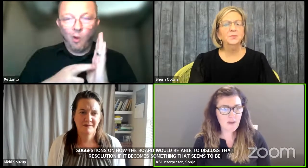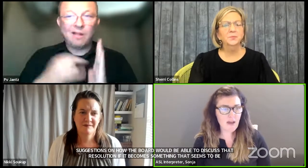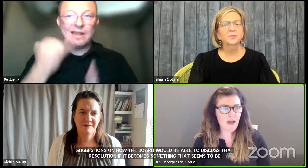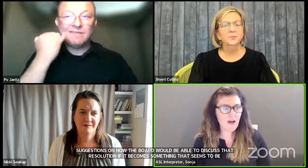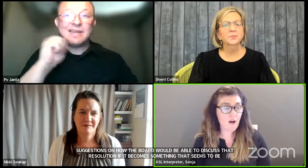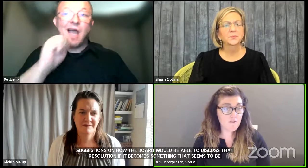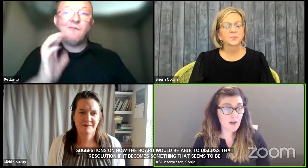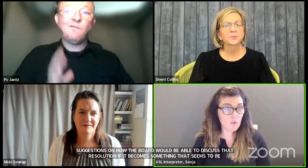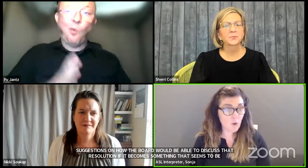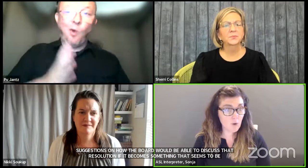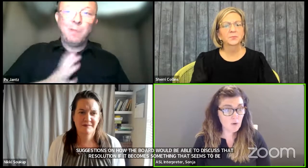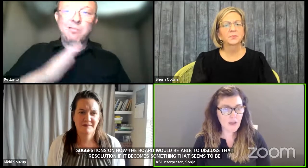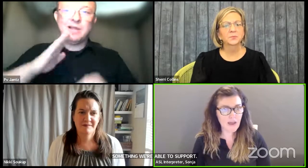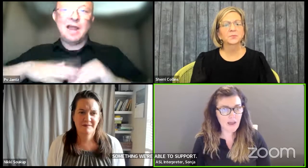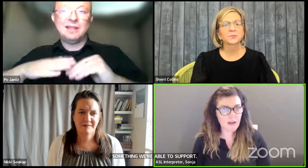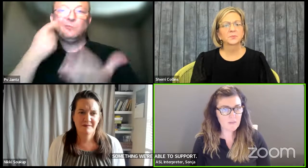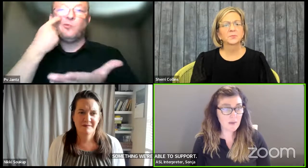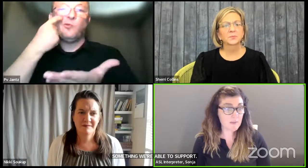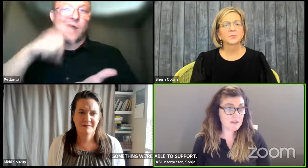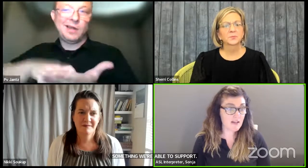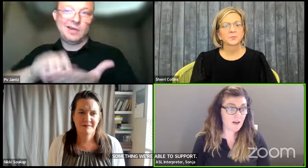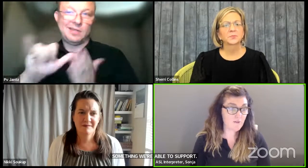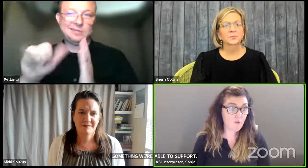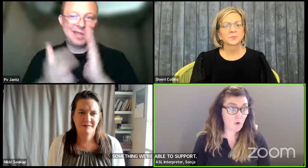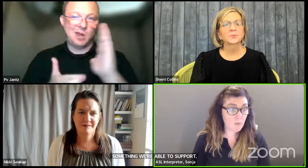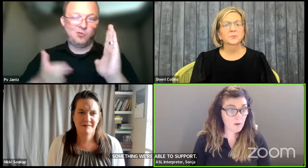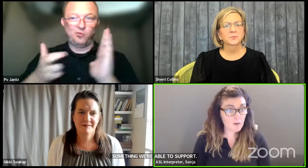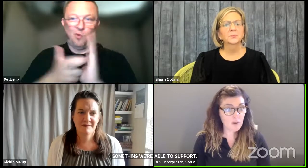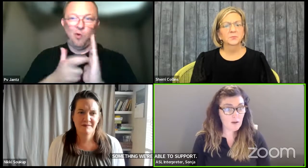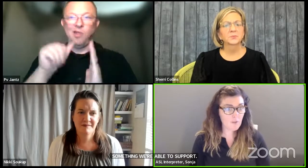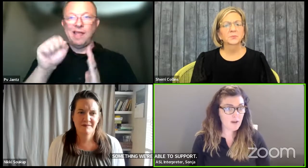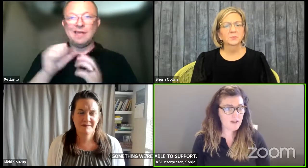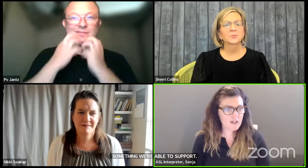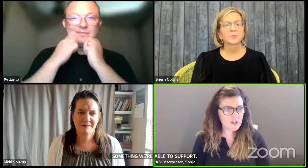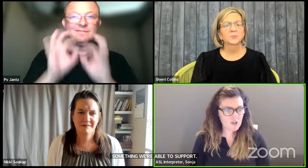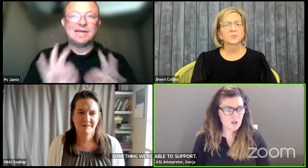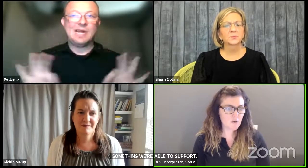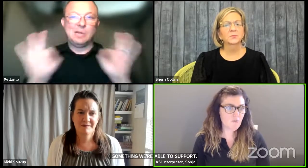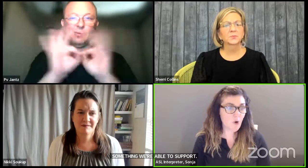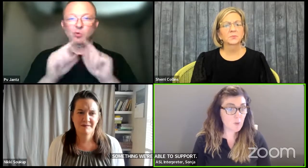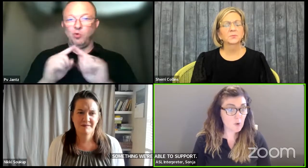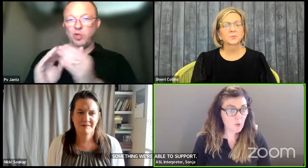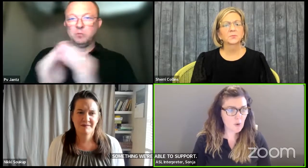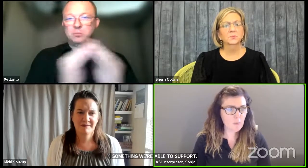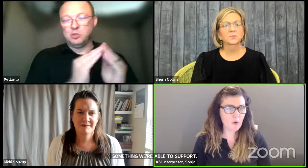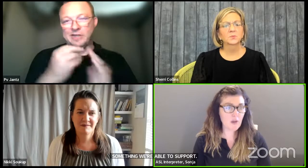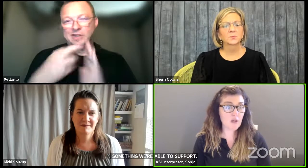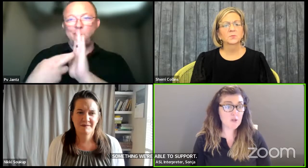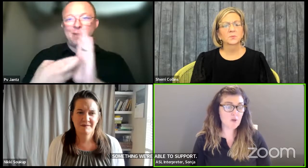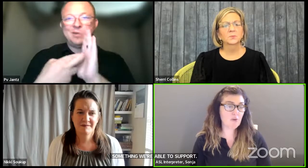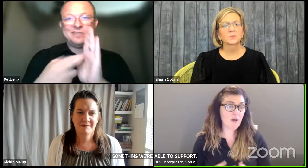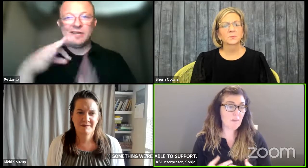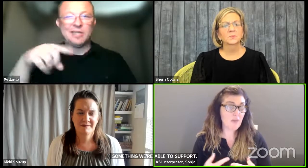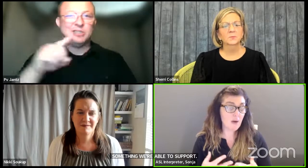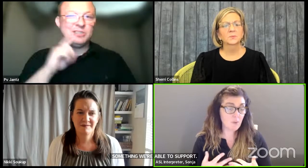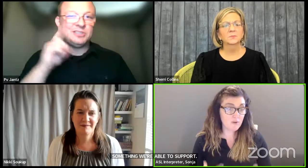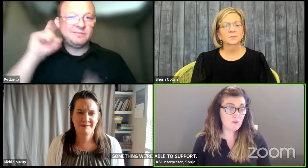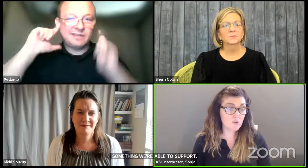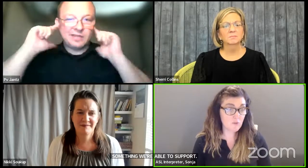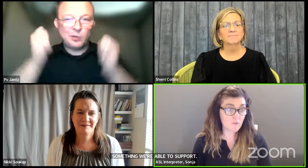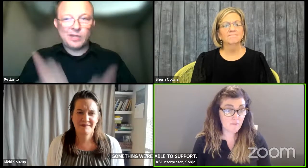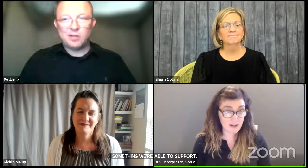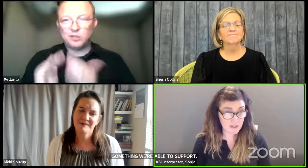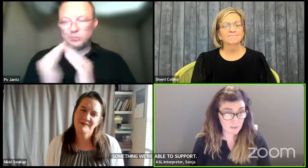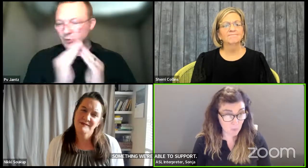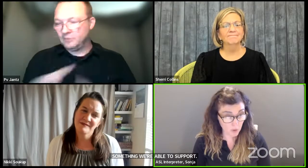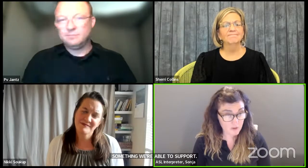supportive of that role, and maybe it's not formal recognition or formal role, but we show them that we